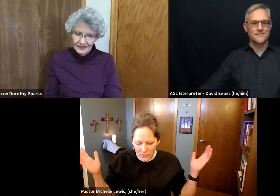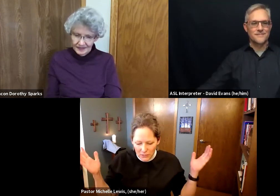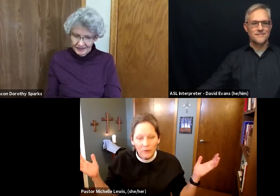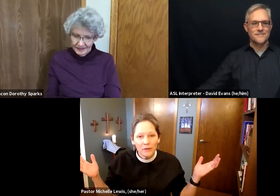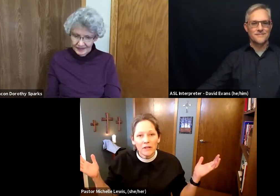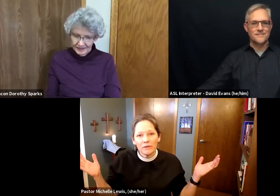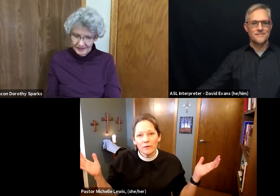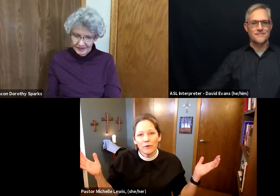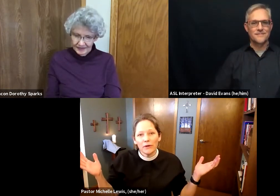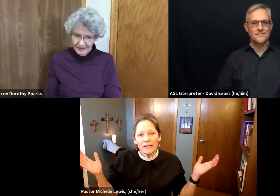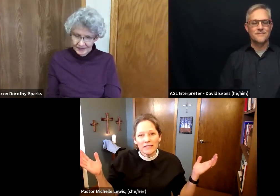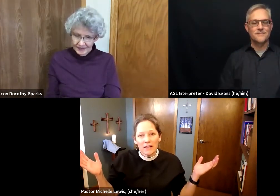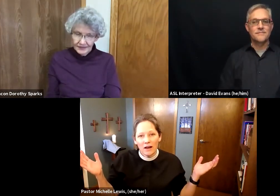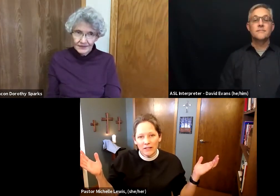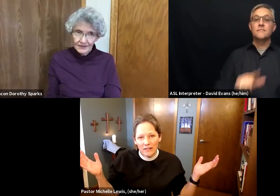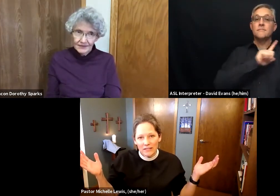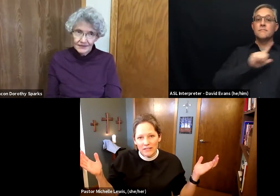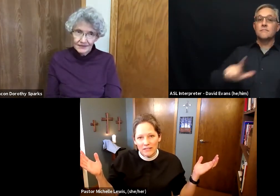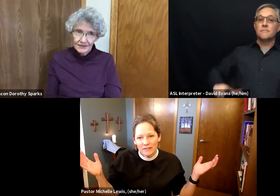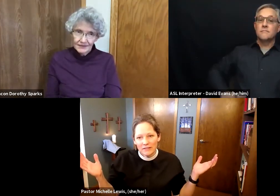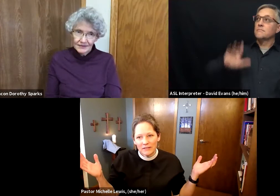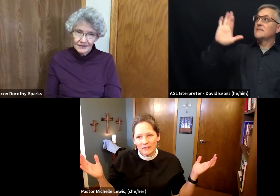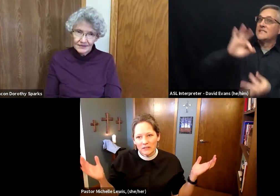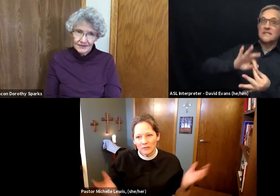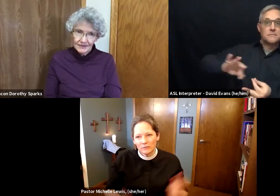The Spirit of the Lord is on us.